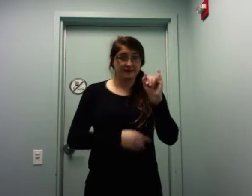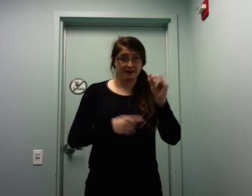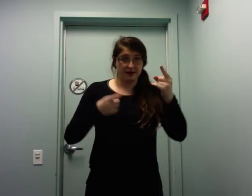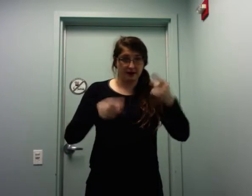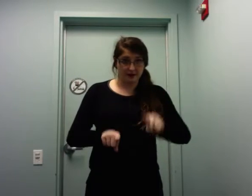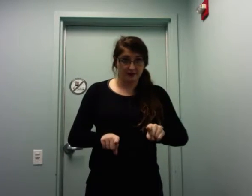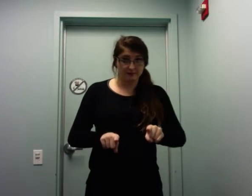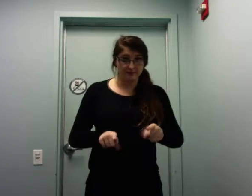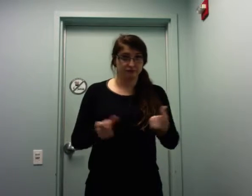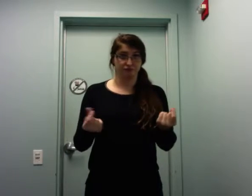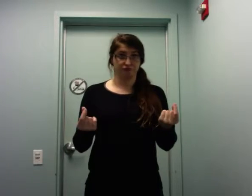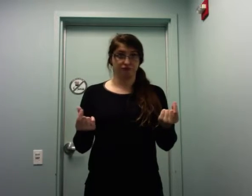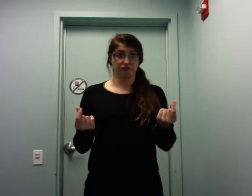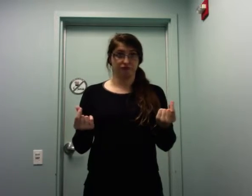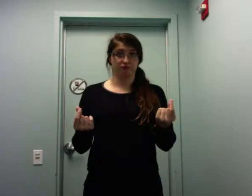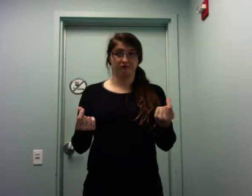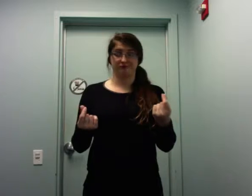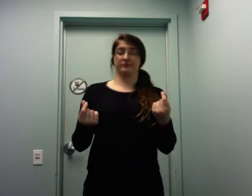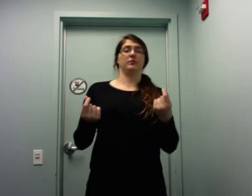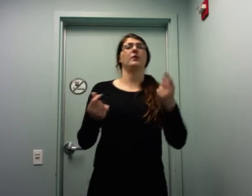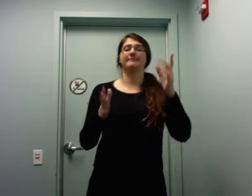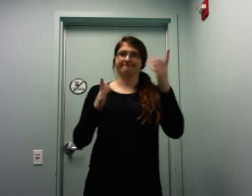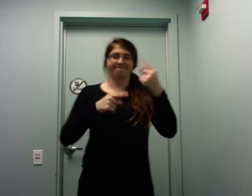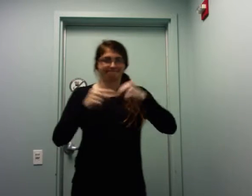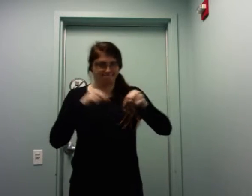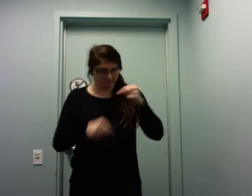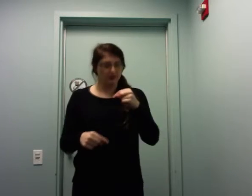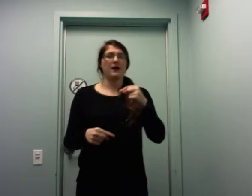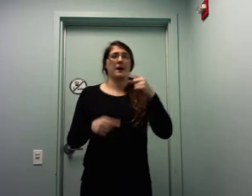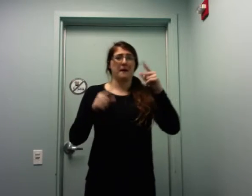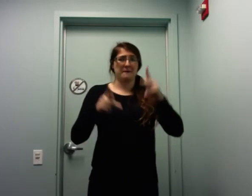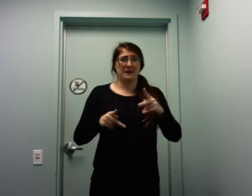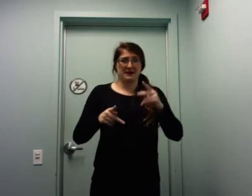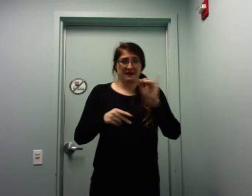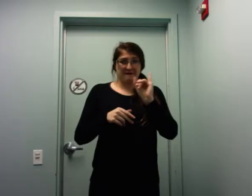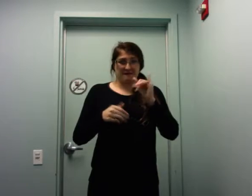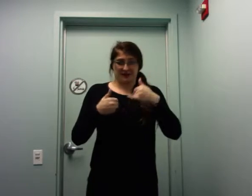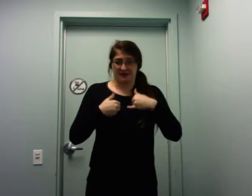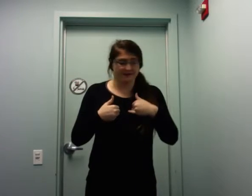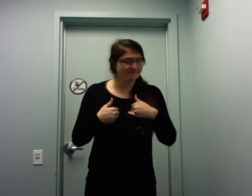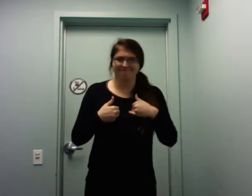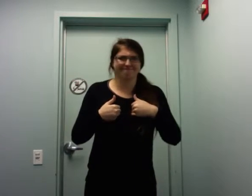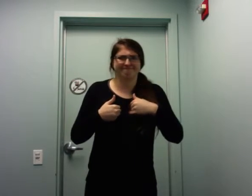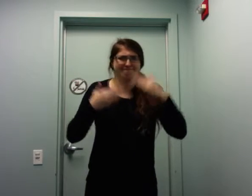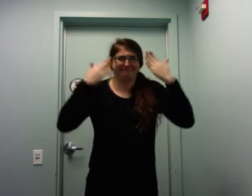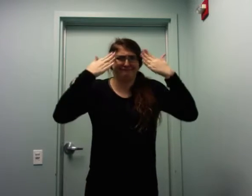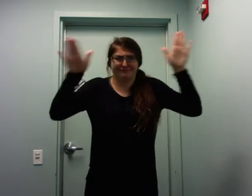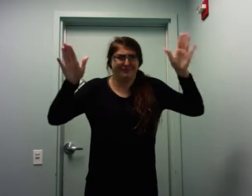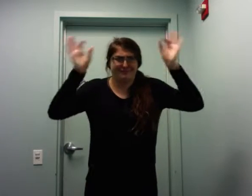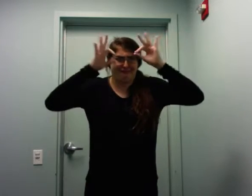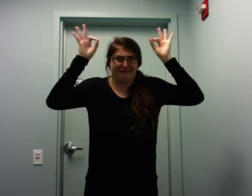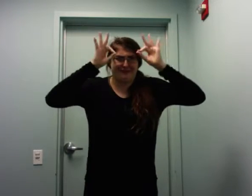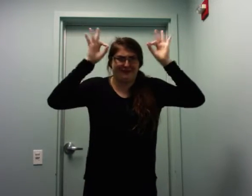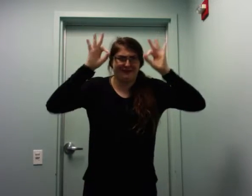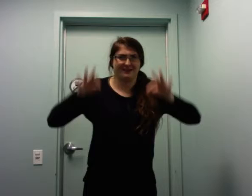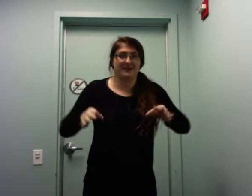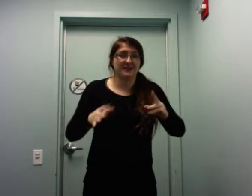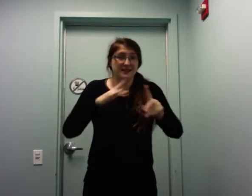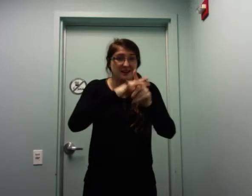not know that they have HIV infection when they first develop infection. Usually there are no initial symptoms. In about